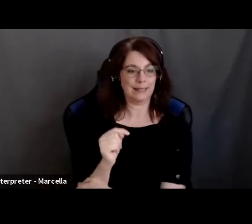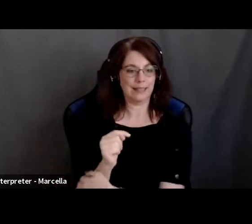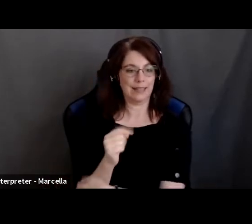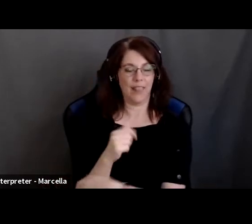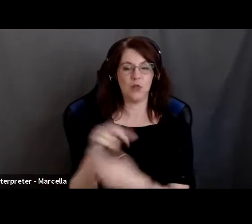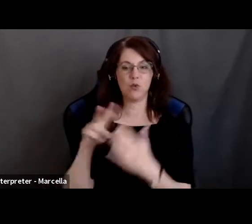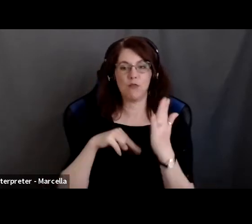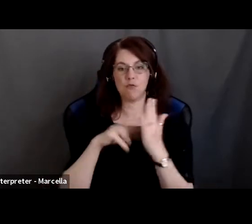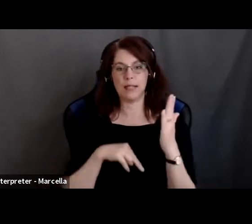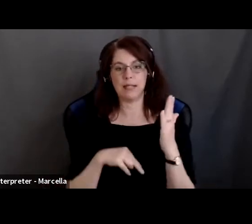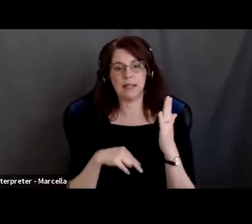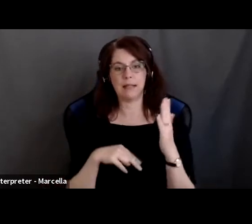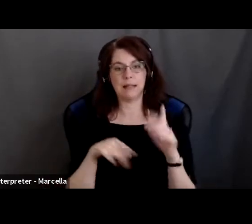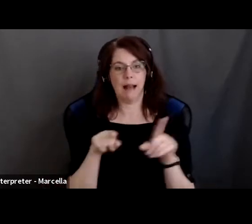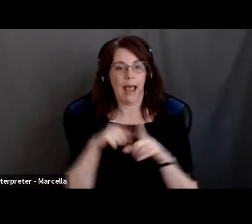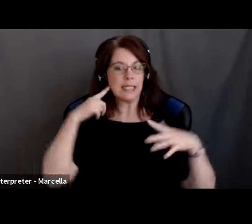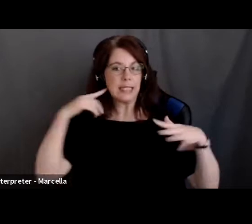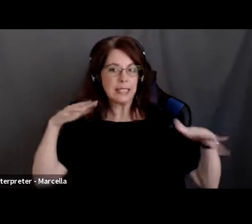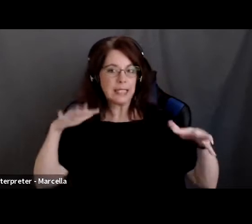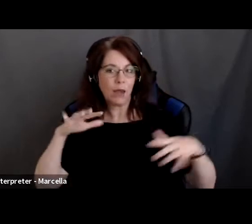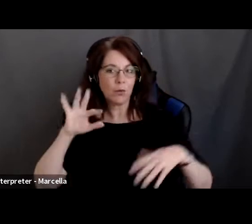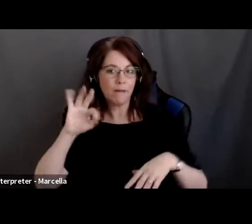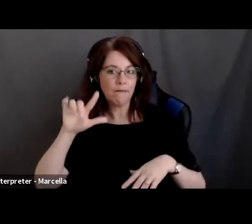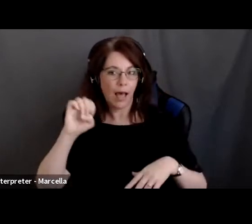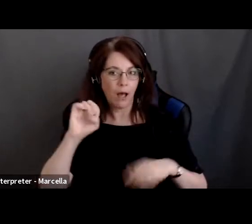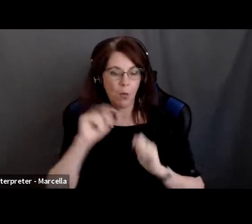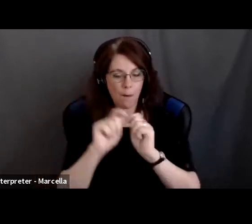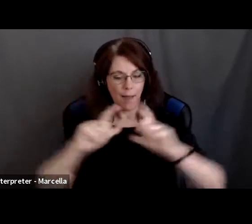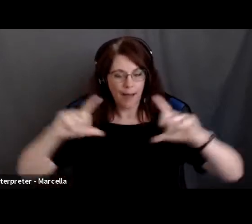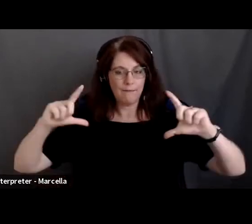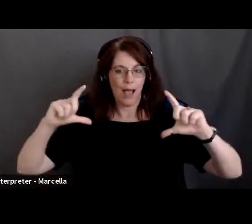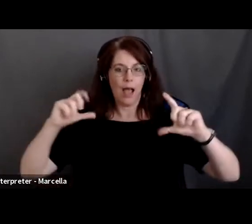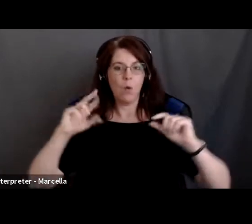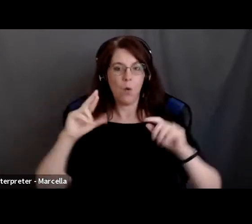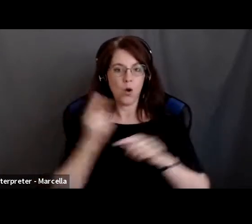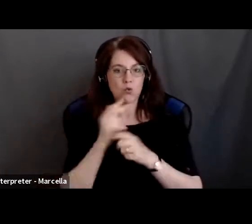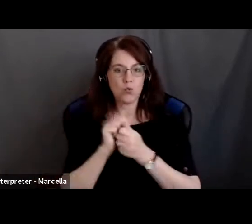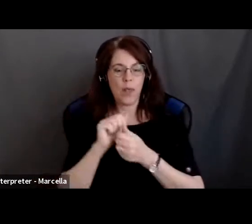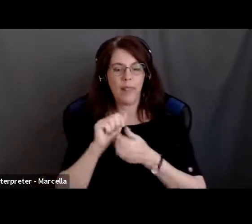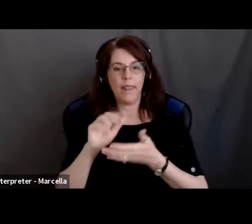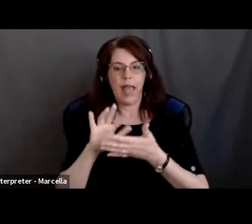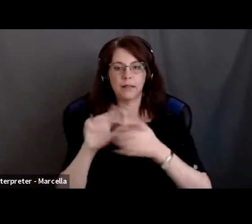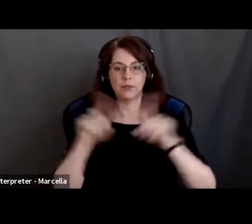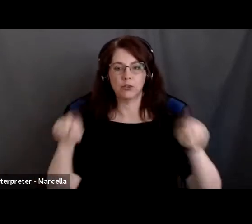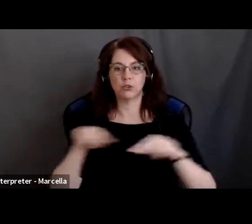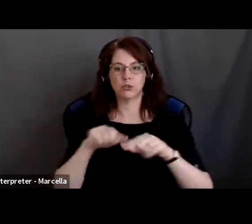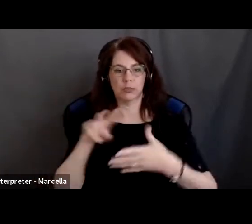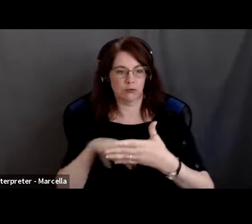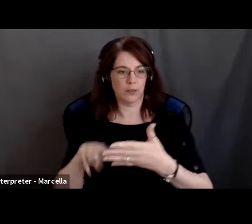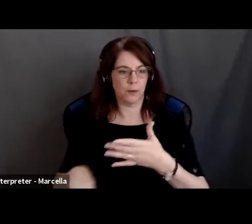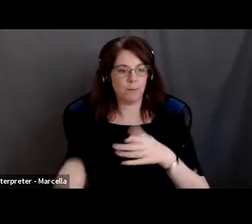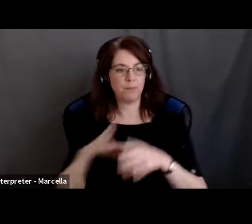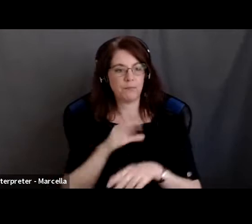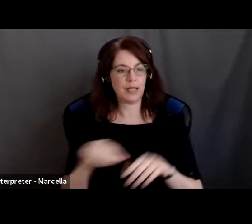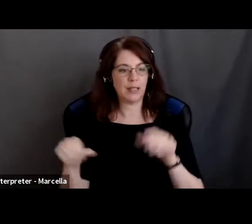read as a sound file, or it can be magnified, or it can be used with a screen reader. And then finally, we have our certified